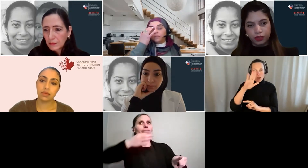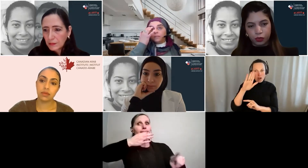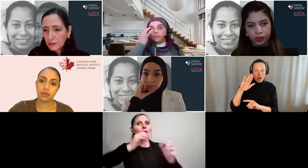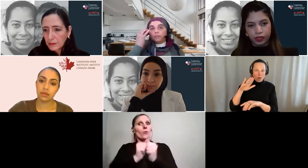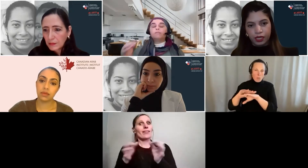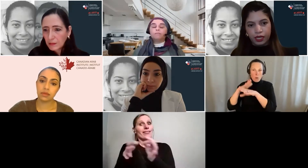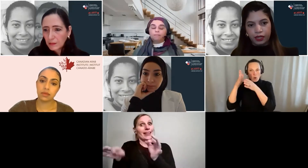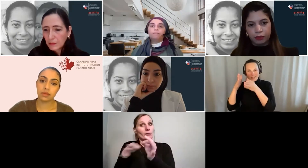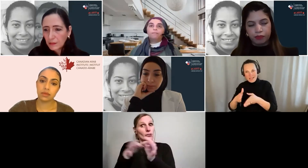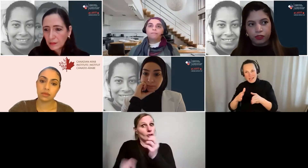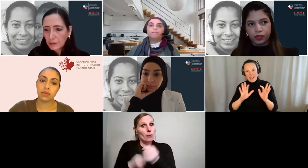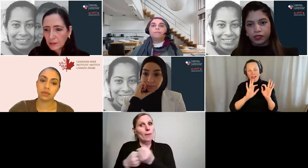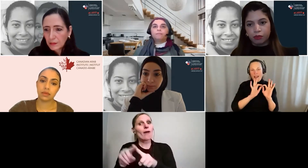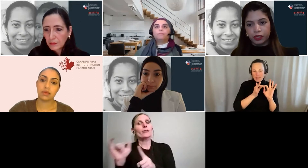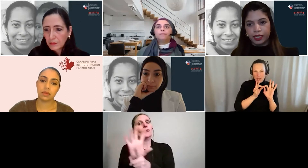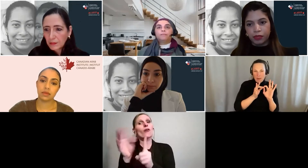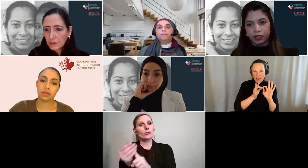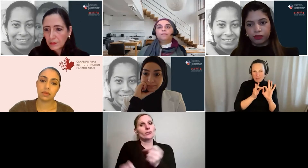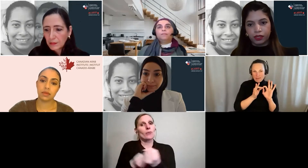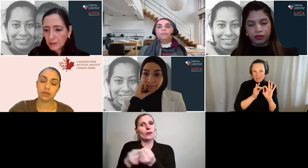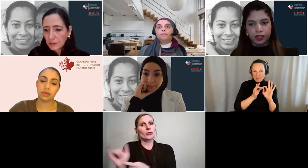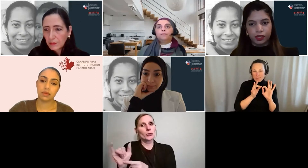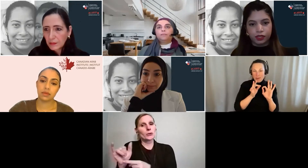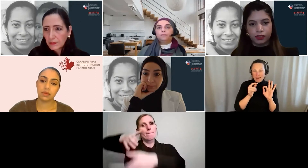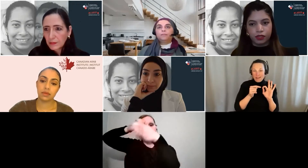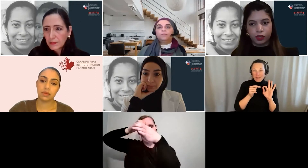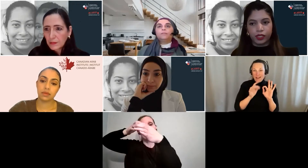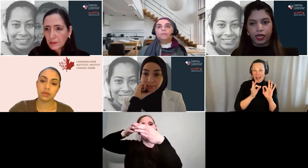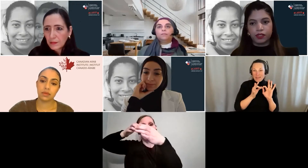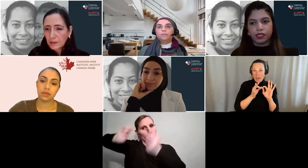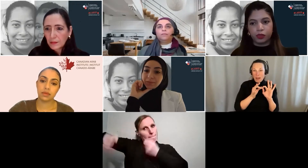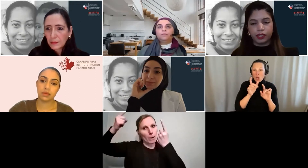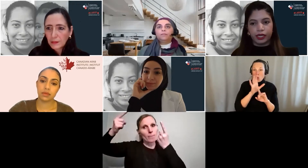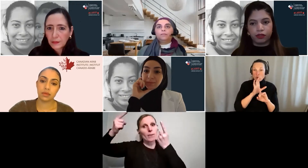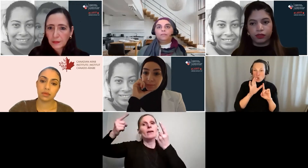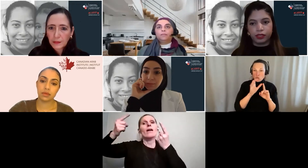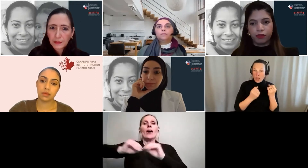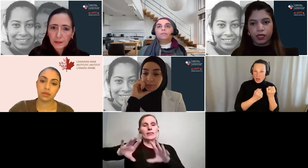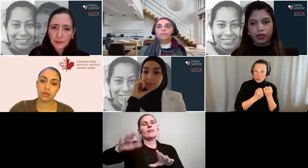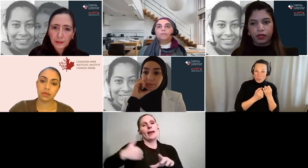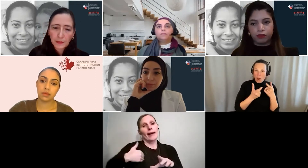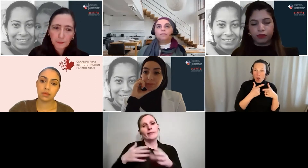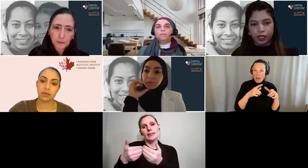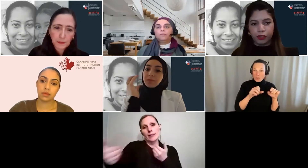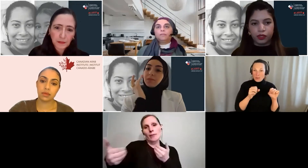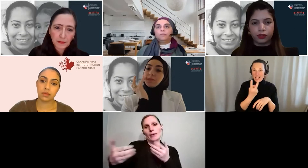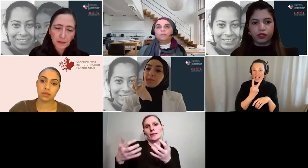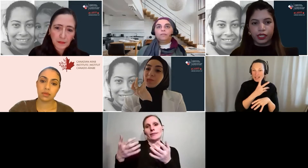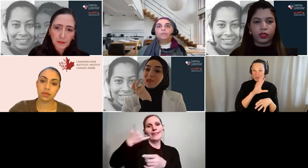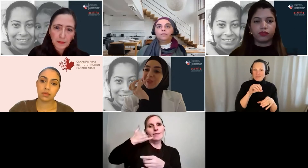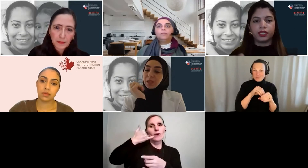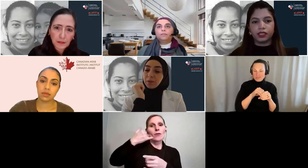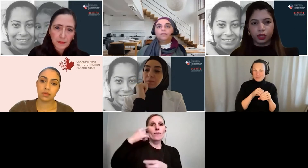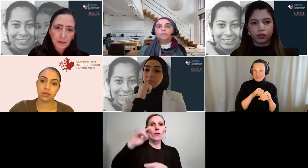cultural support. For example, in many of our conversations, even though we have a separate line for Arabic, so you